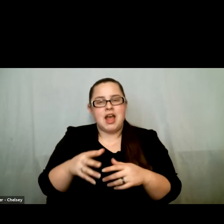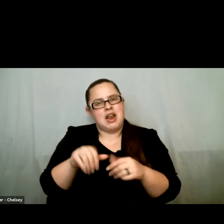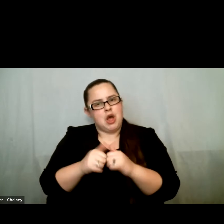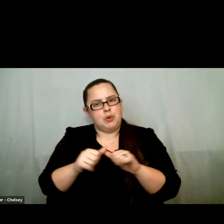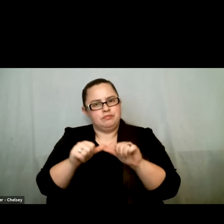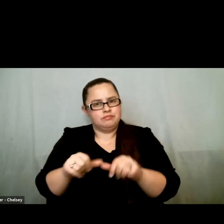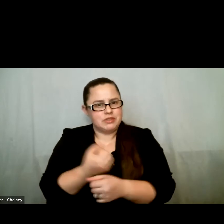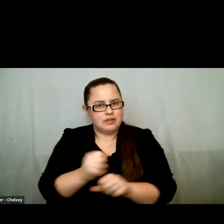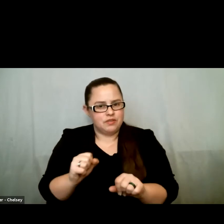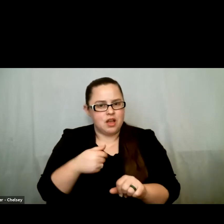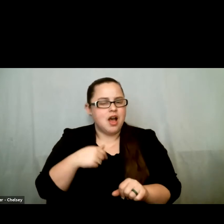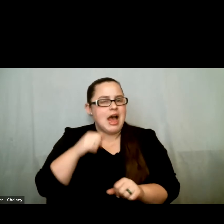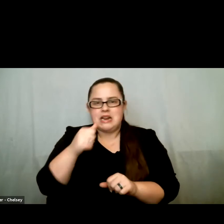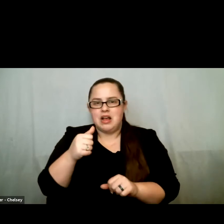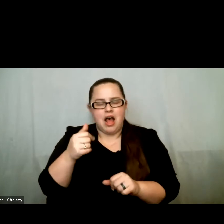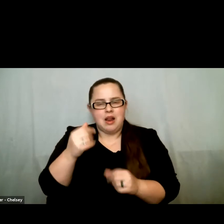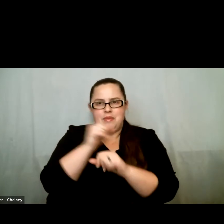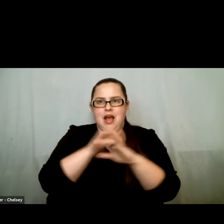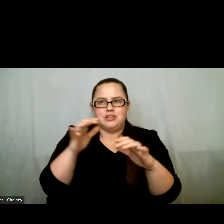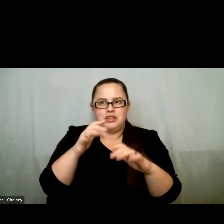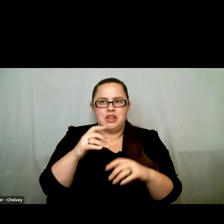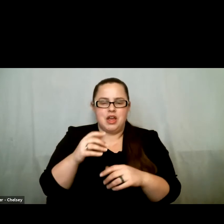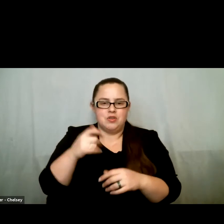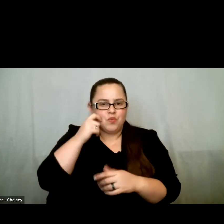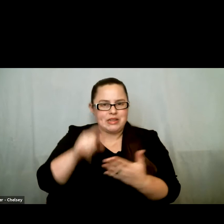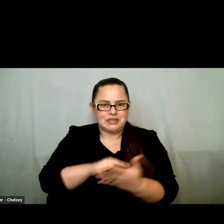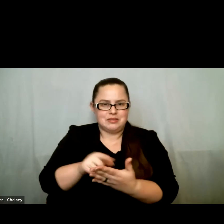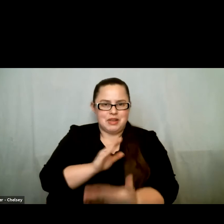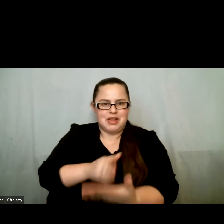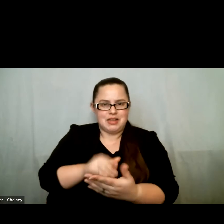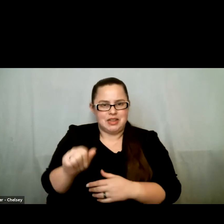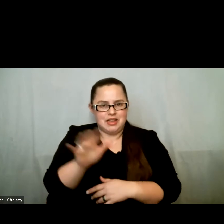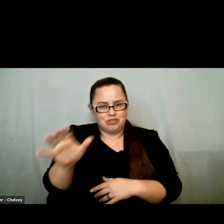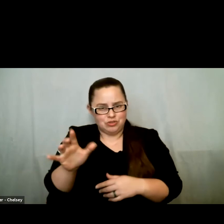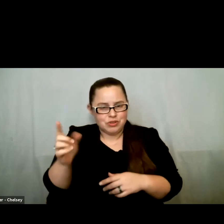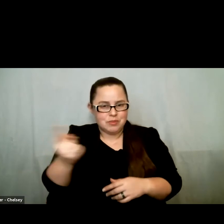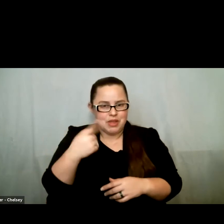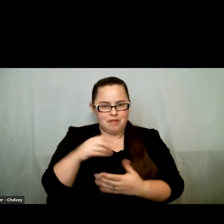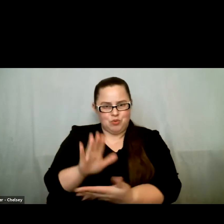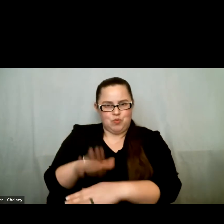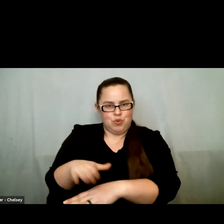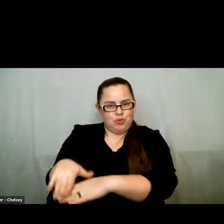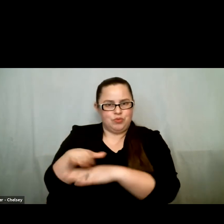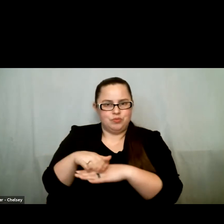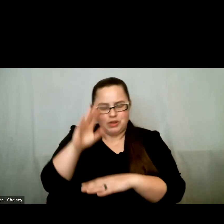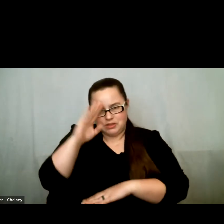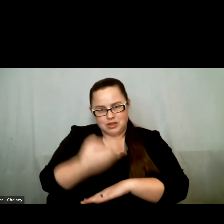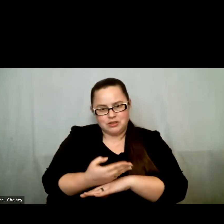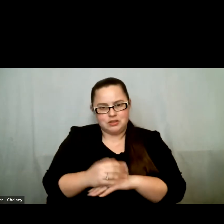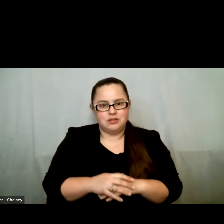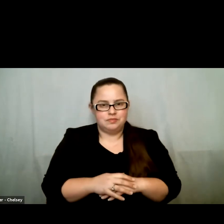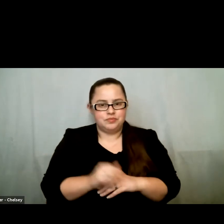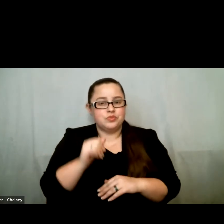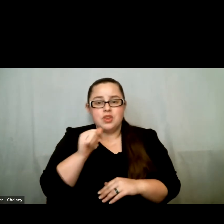against Asian would be another thing that we'll also need to warn my sons about during the pandemic. We never had any deep or